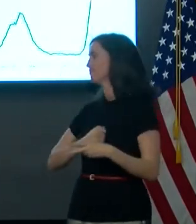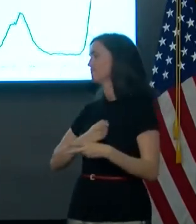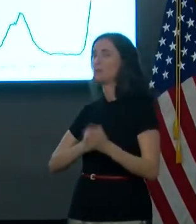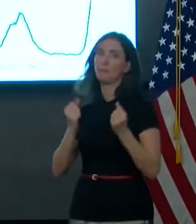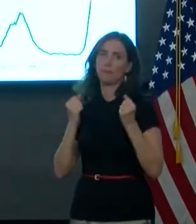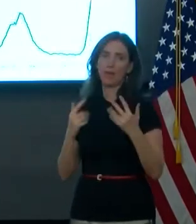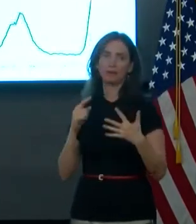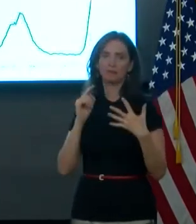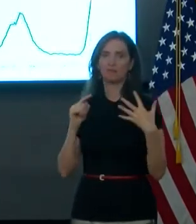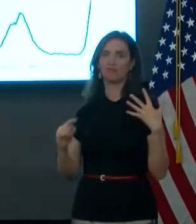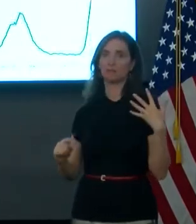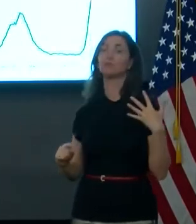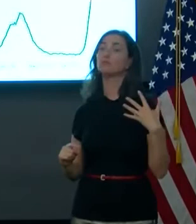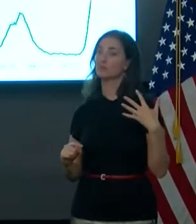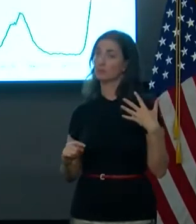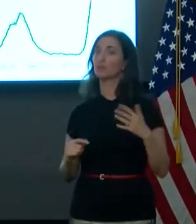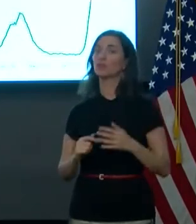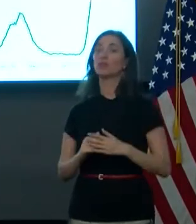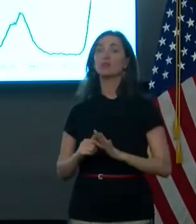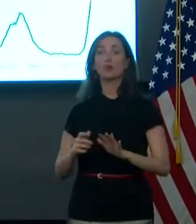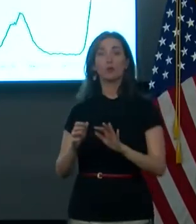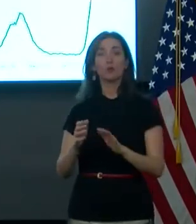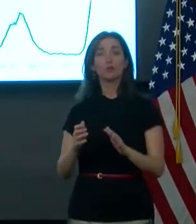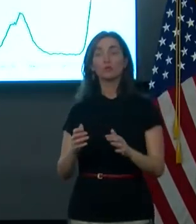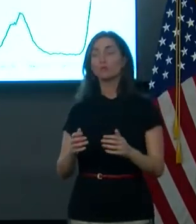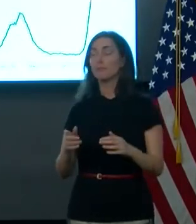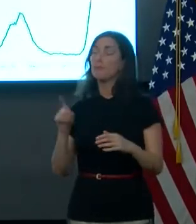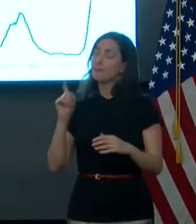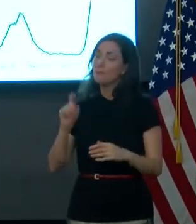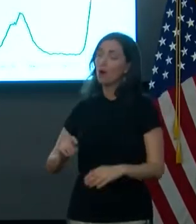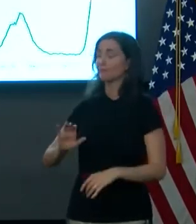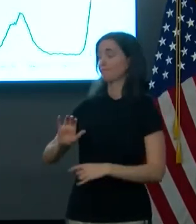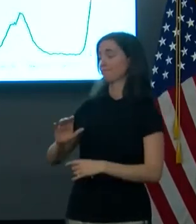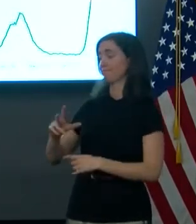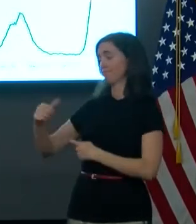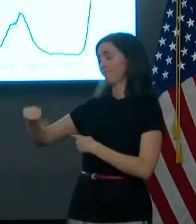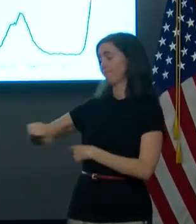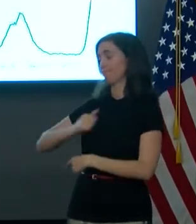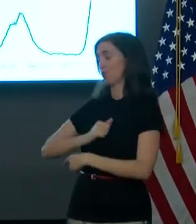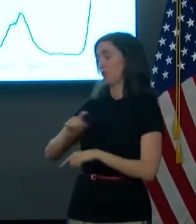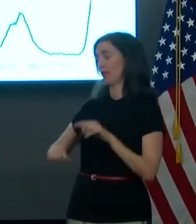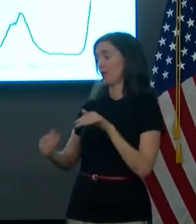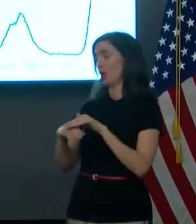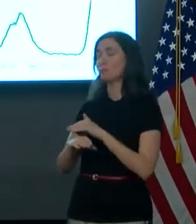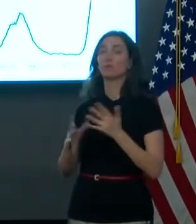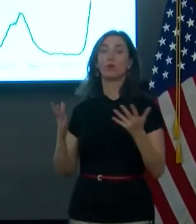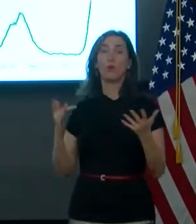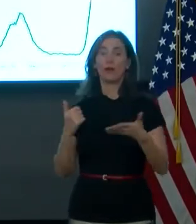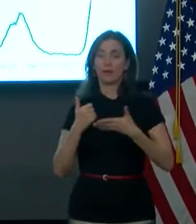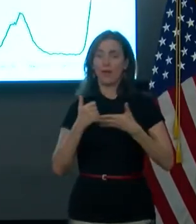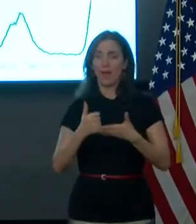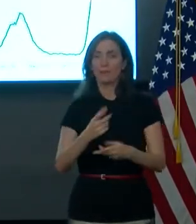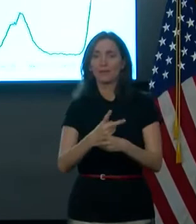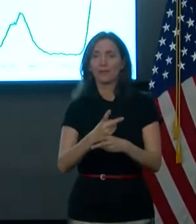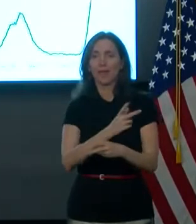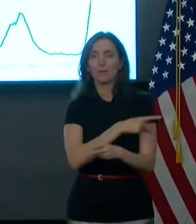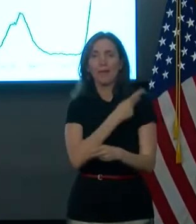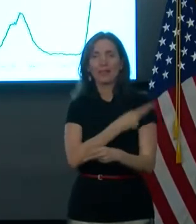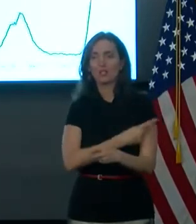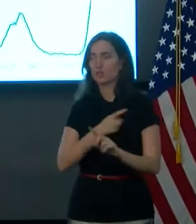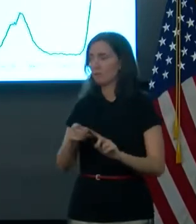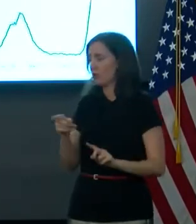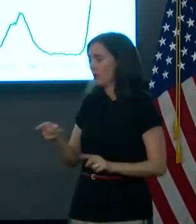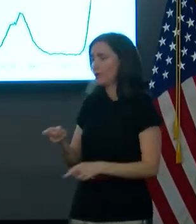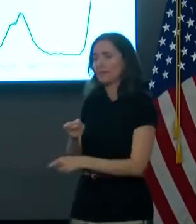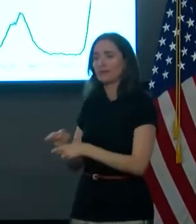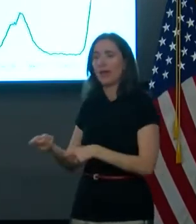of measures, while needed to ensure that the hospitals can care for patients, have real consequences and directly impact the care